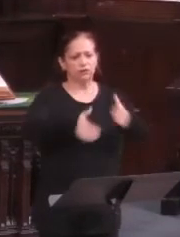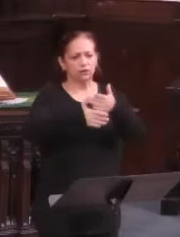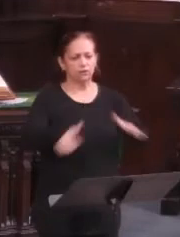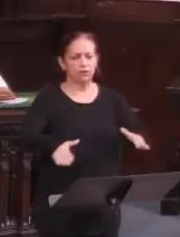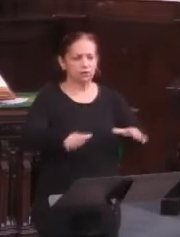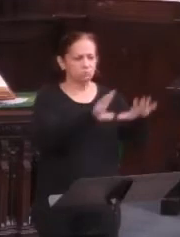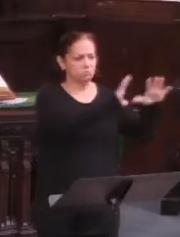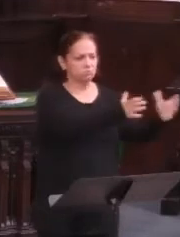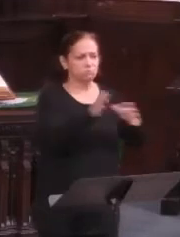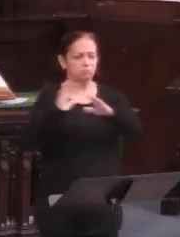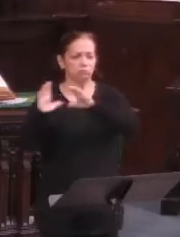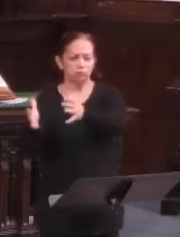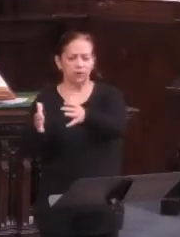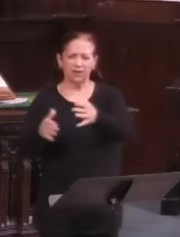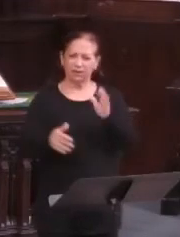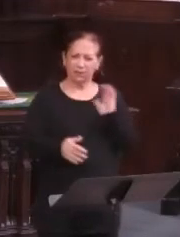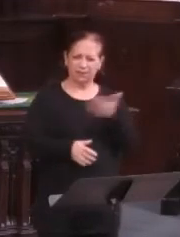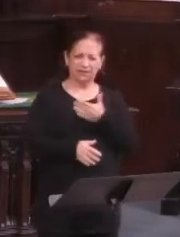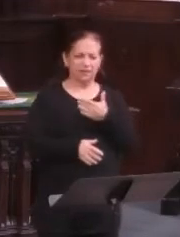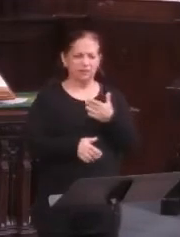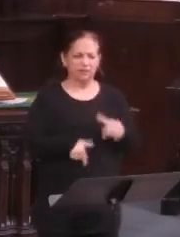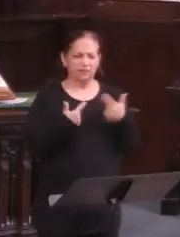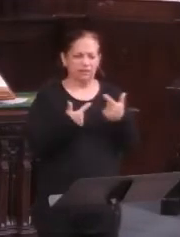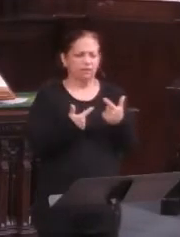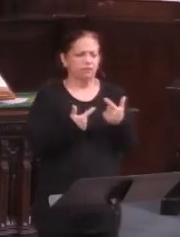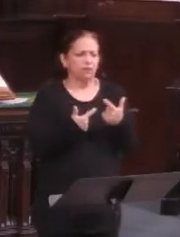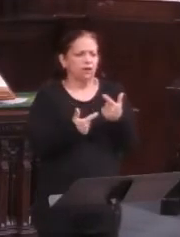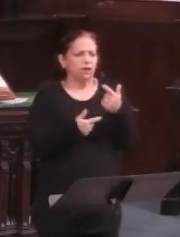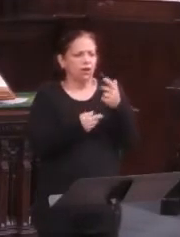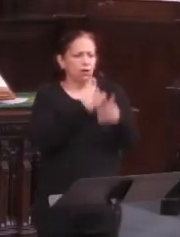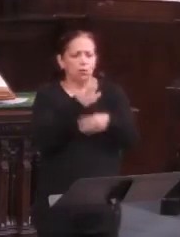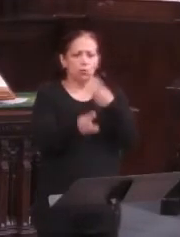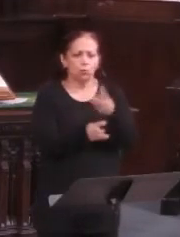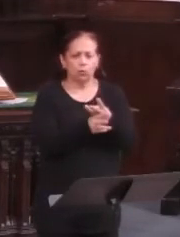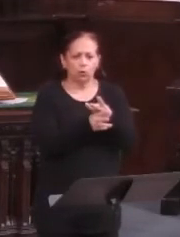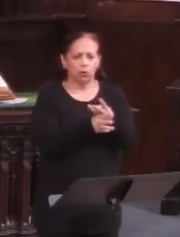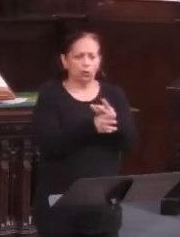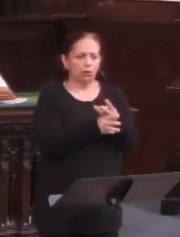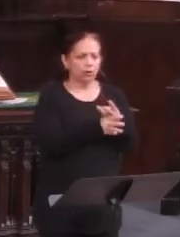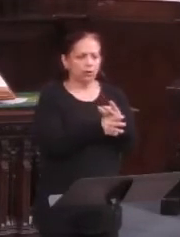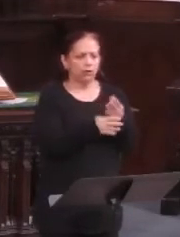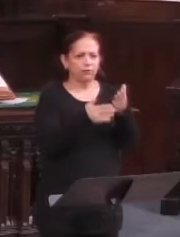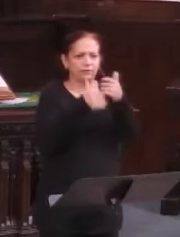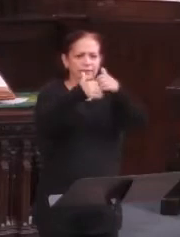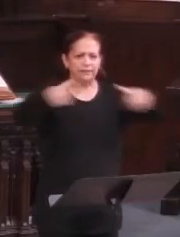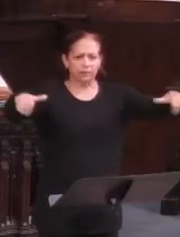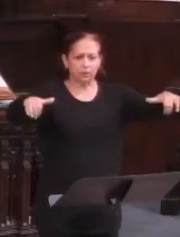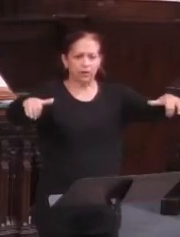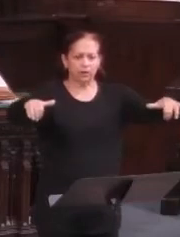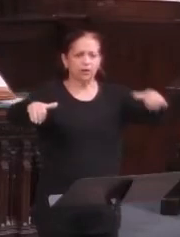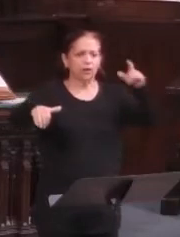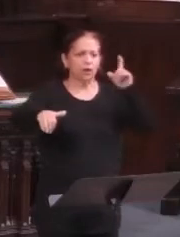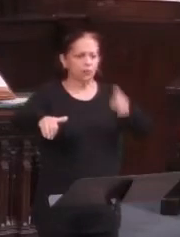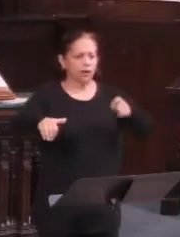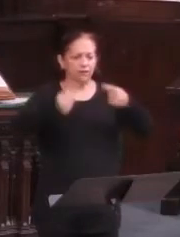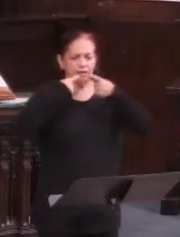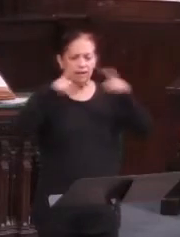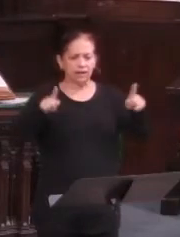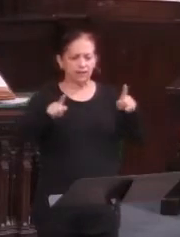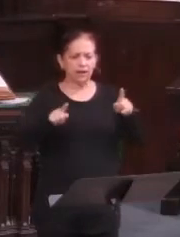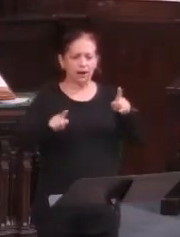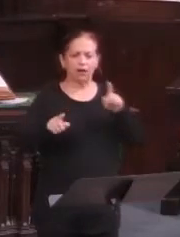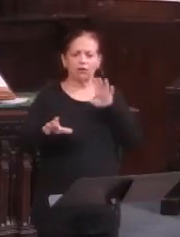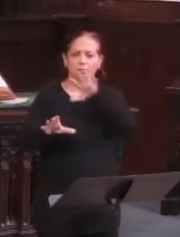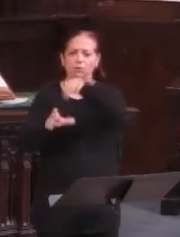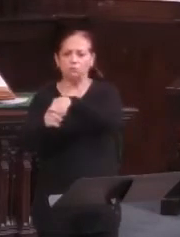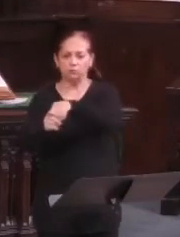seem to live in a world of binaries. And we are given the impression that we have to declare loyalty to one